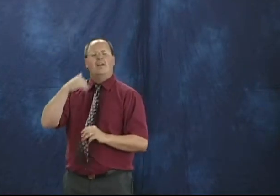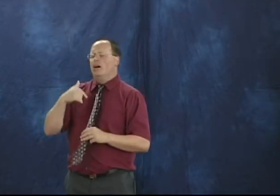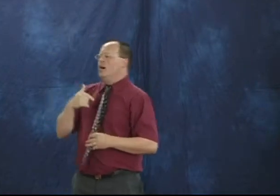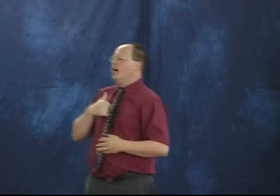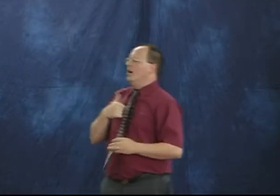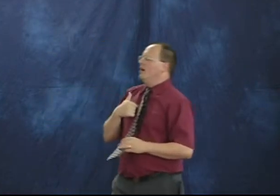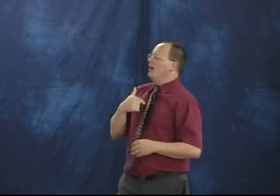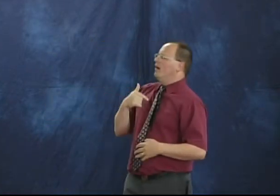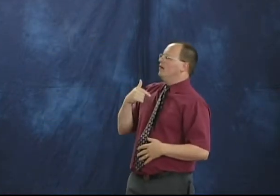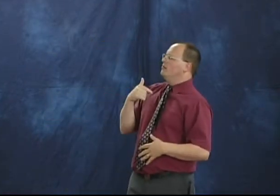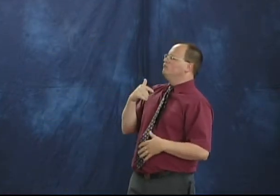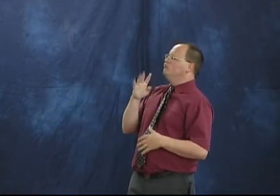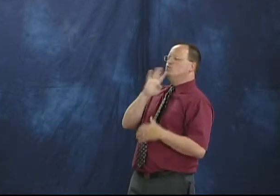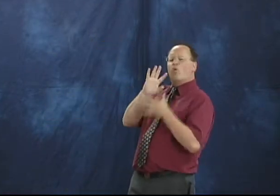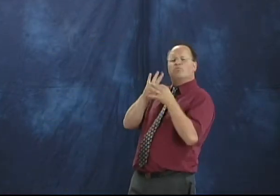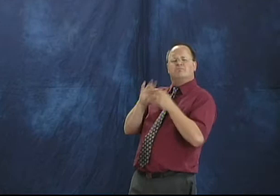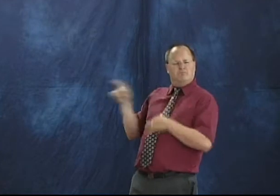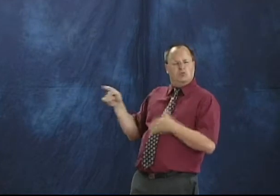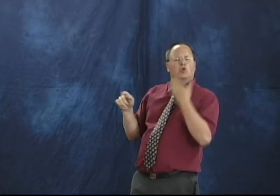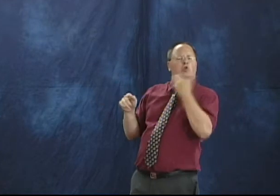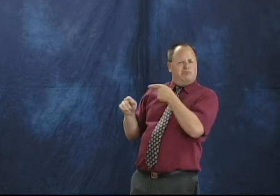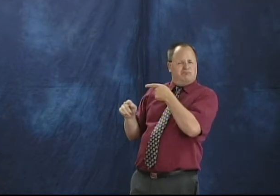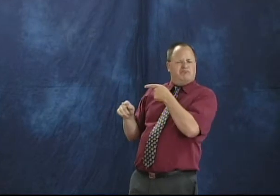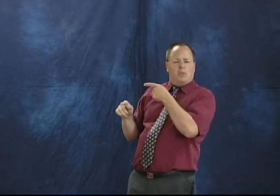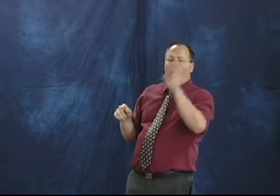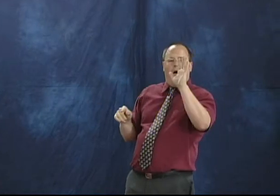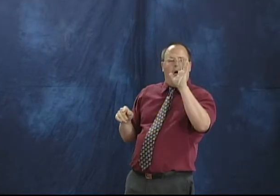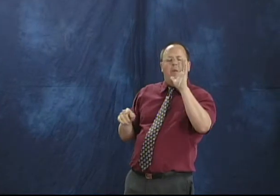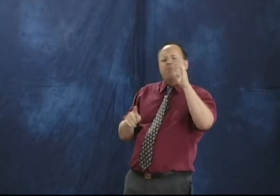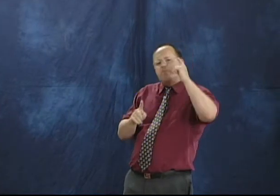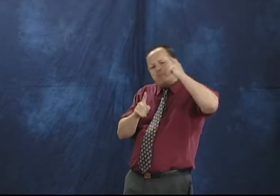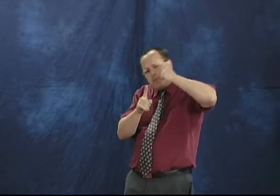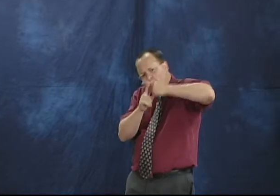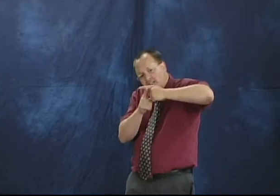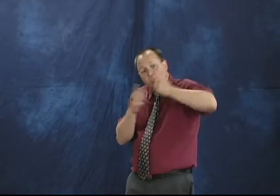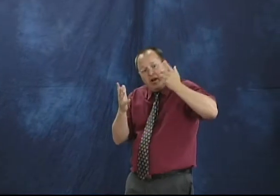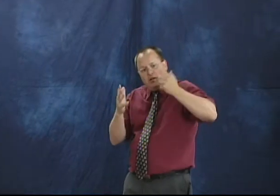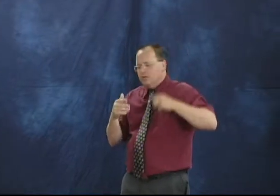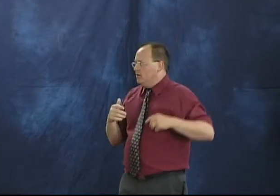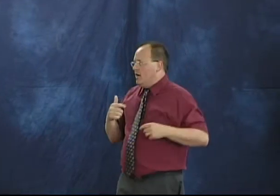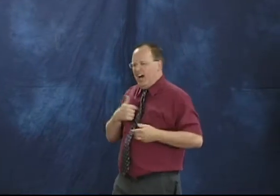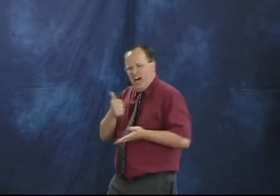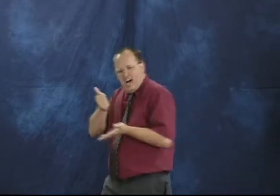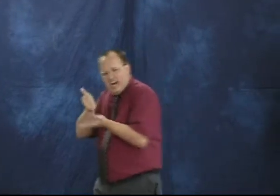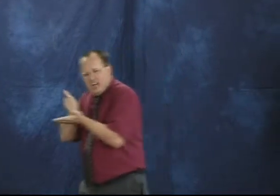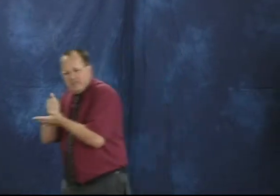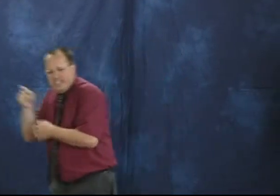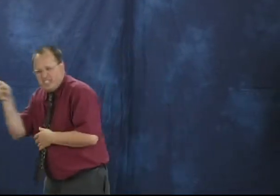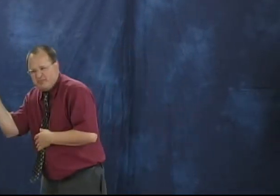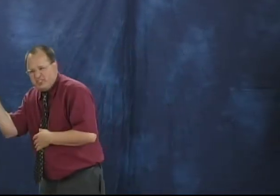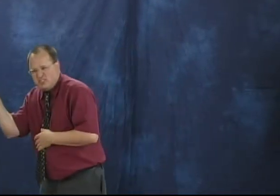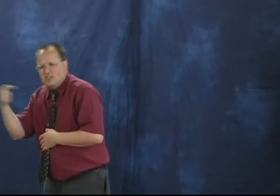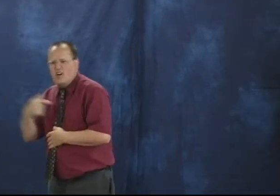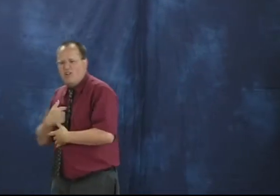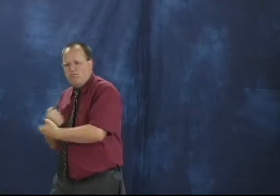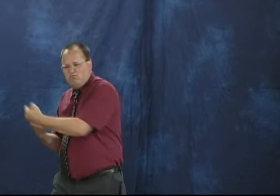So So to bless someone in the sense of this word,